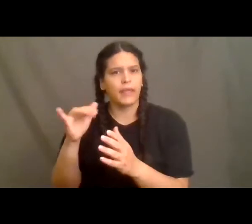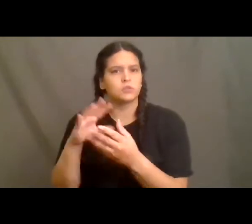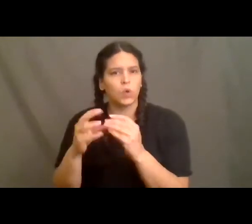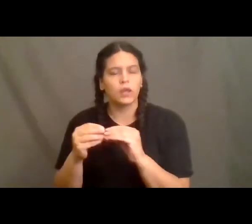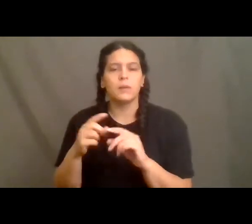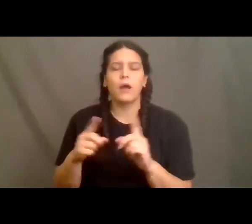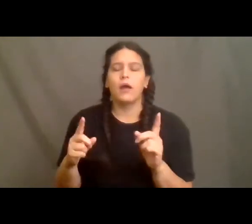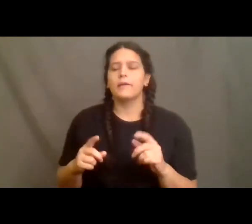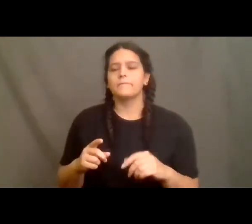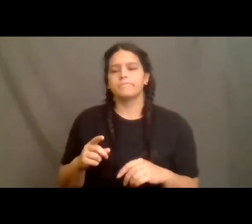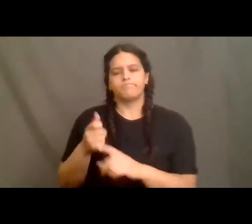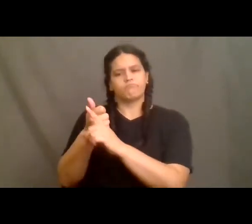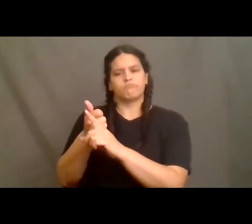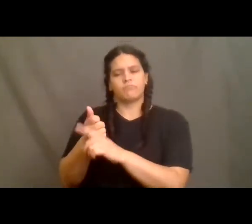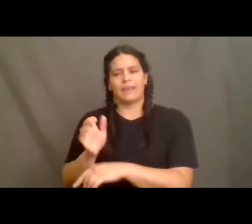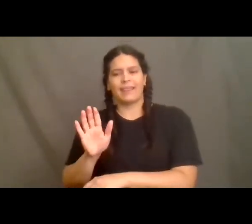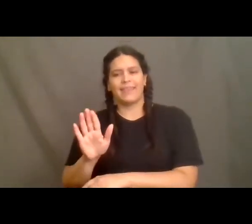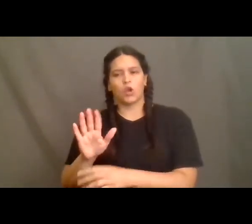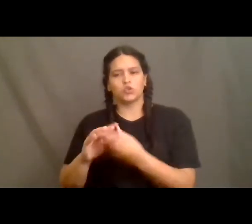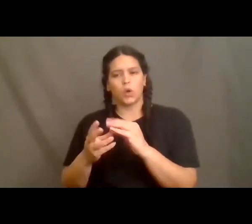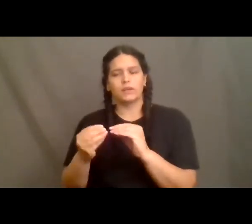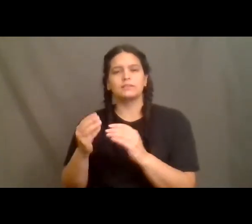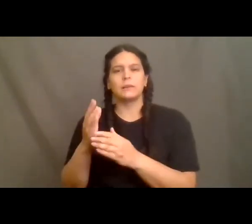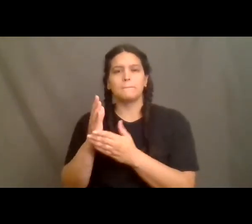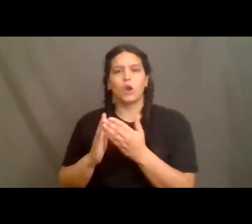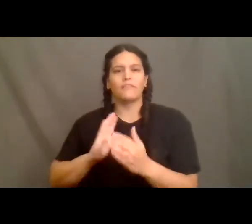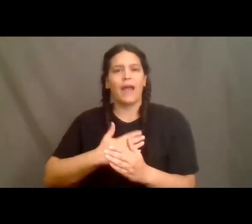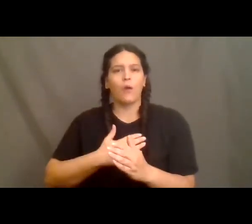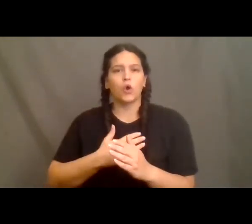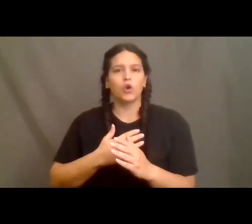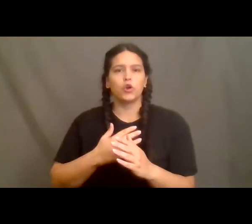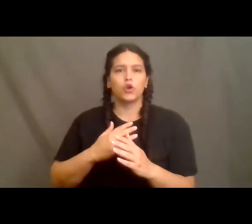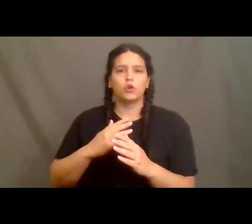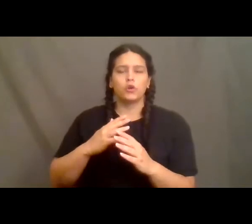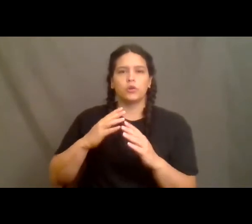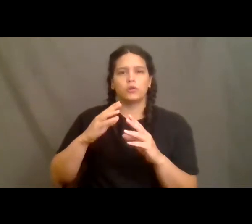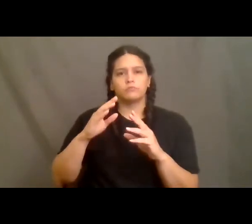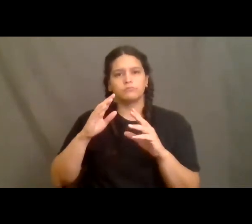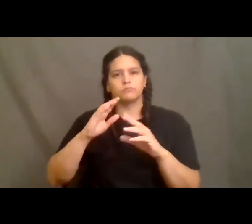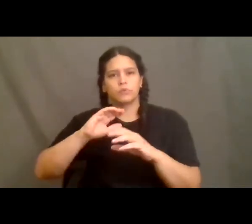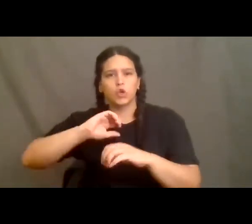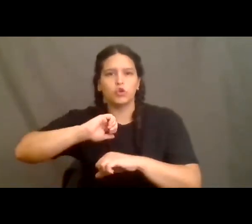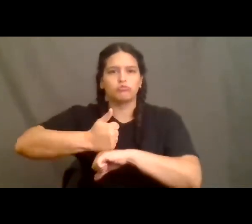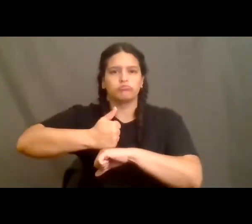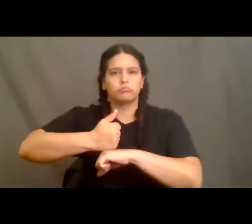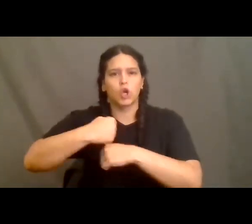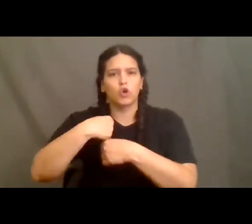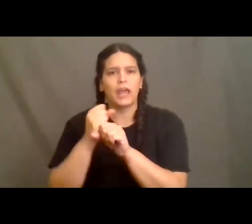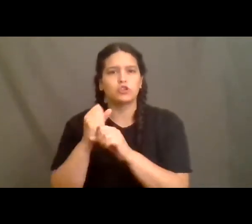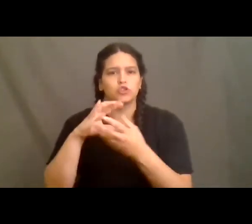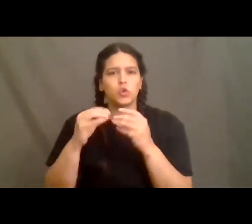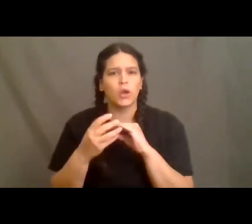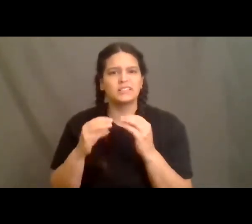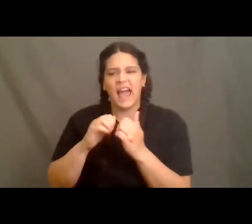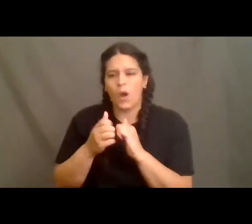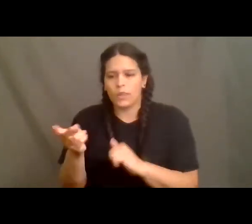story. They're a part of our creation stories and how they slayed the